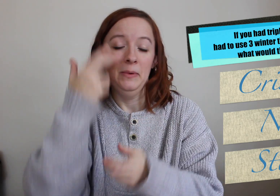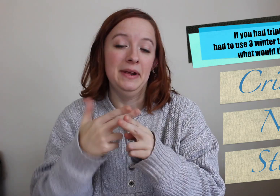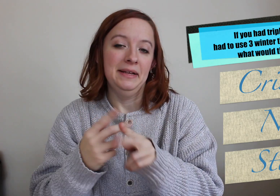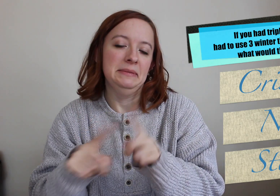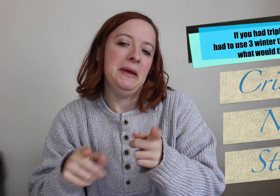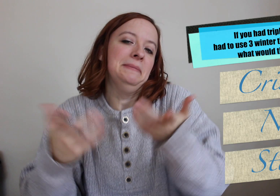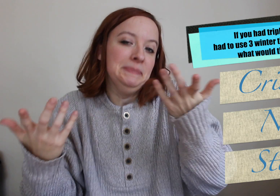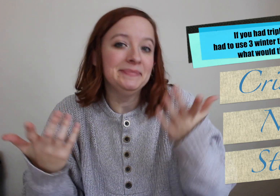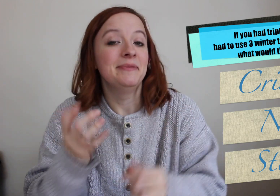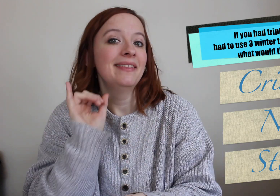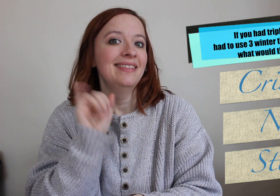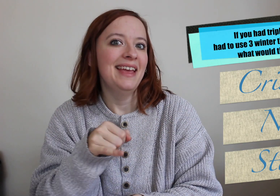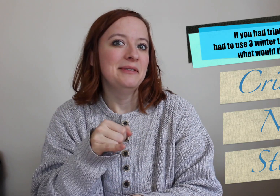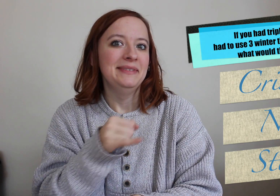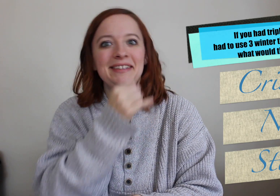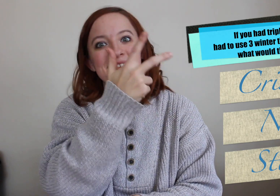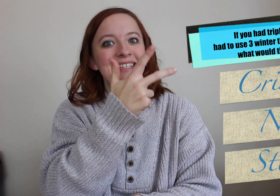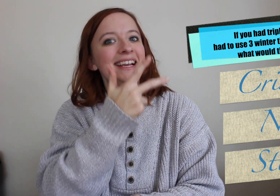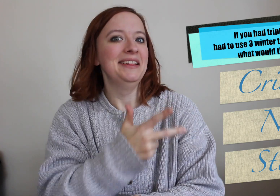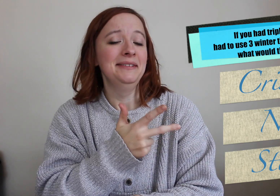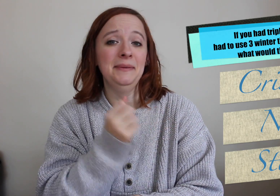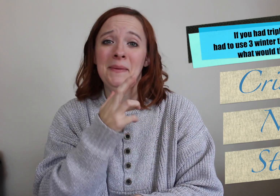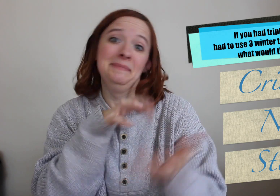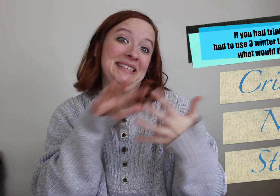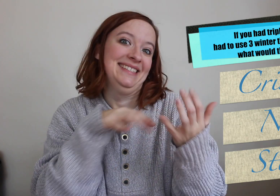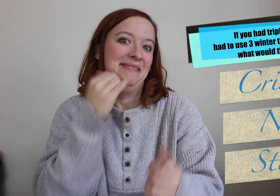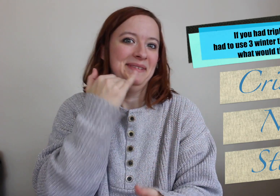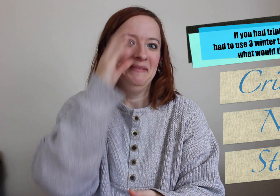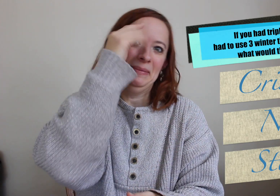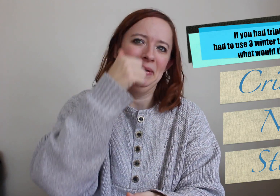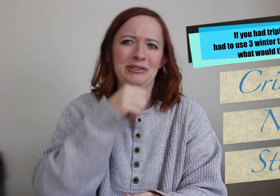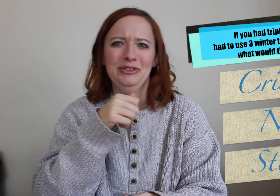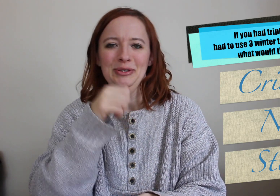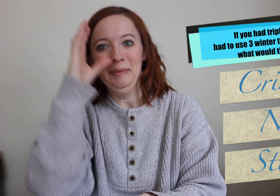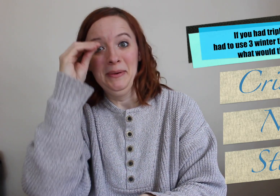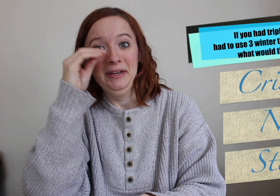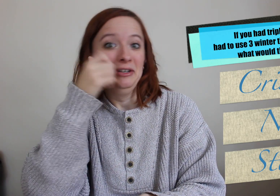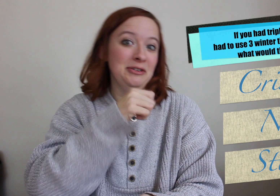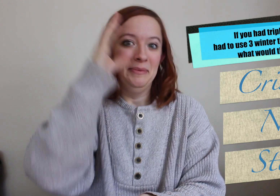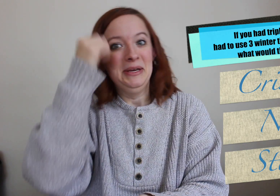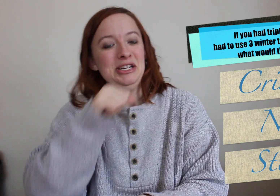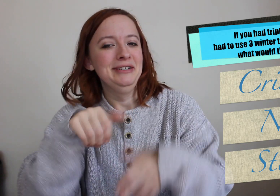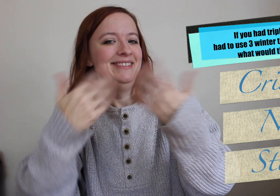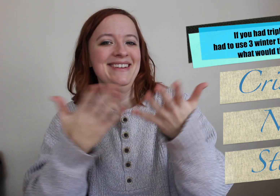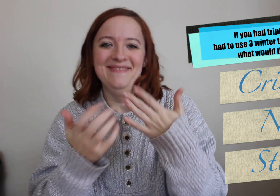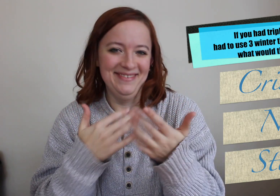the winter-themed boy names, but whatever. That's the 3 that I picked. Or you could mix those up. Boy, girl, boy, girl,